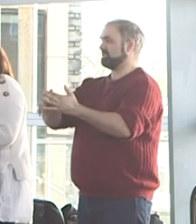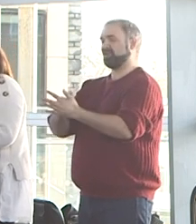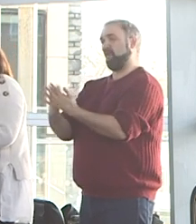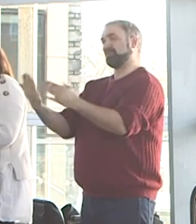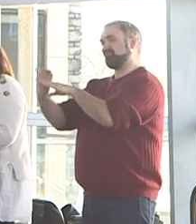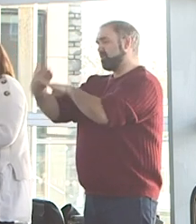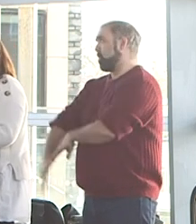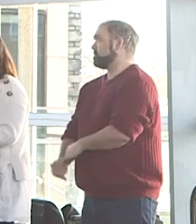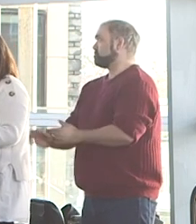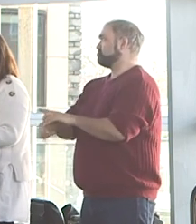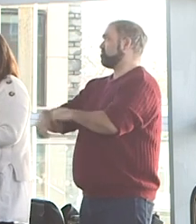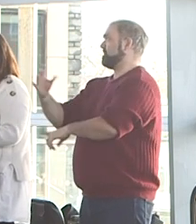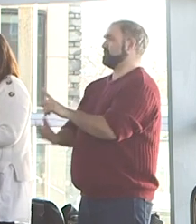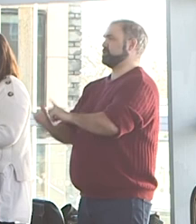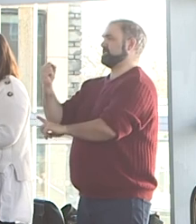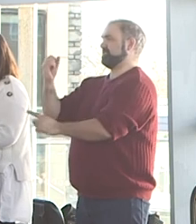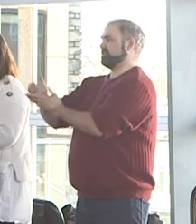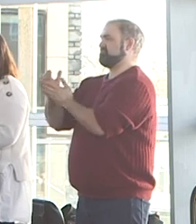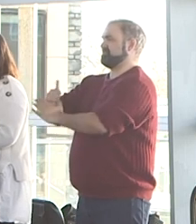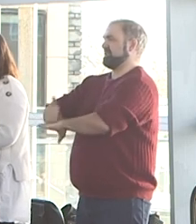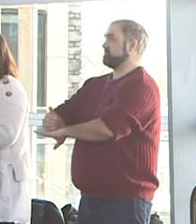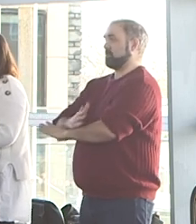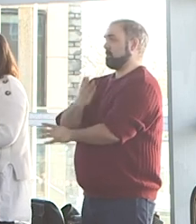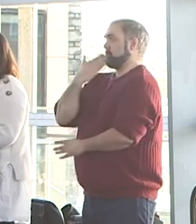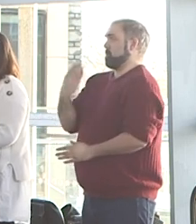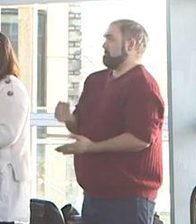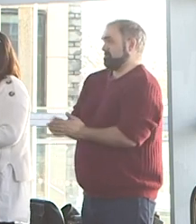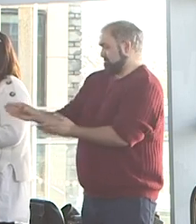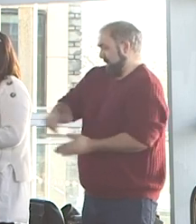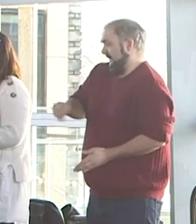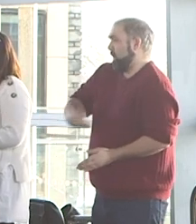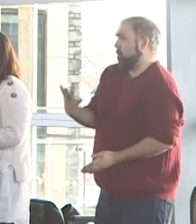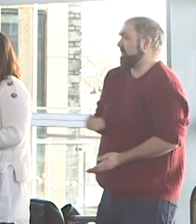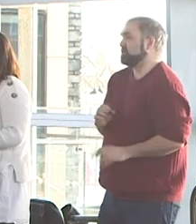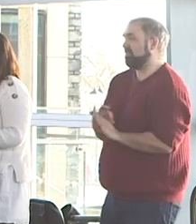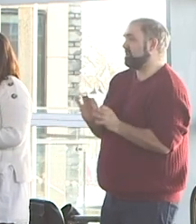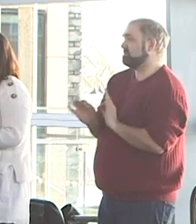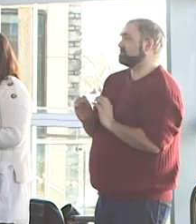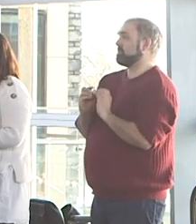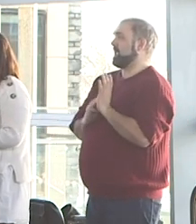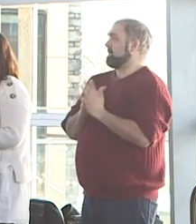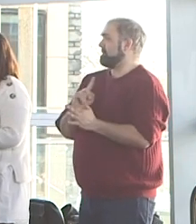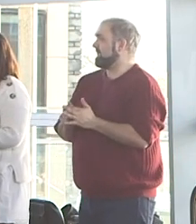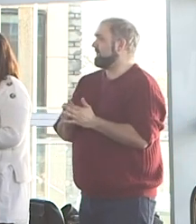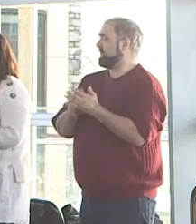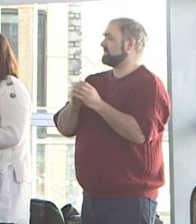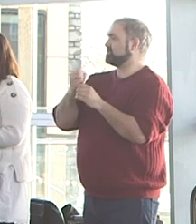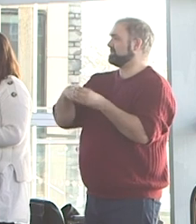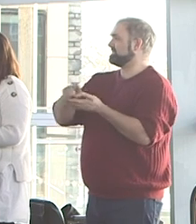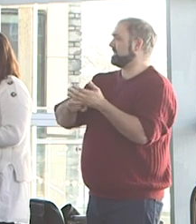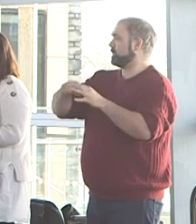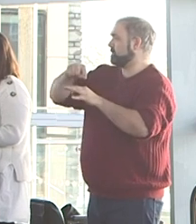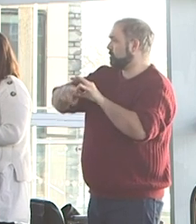lot of work, and yeah, doing it without being paid. That's another thing that we see quite a lot, that BAME LGBTQ